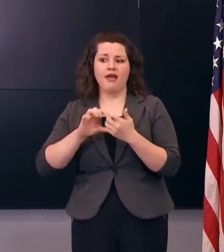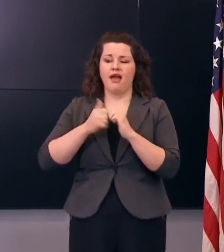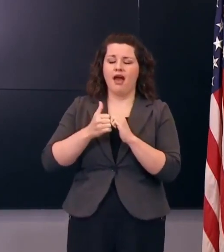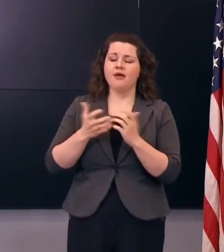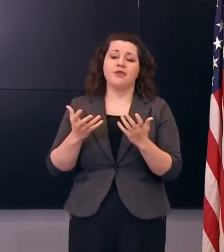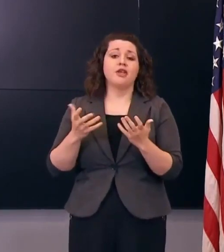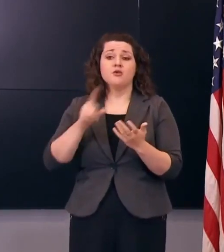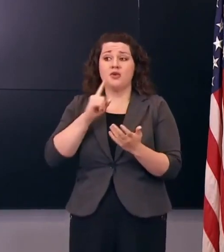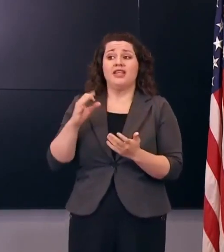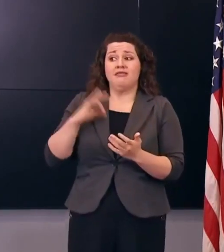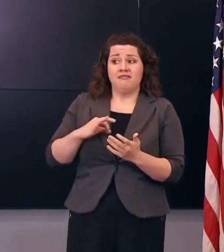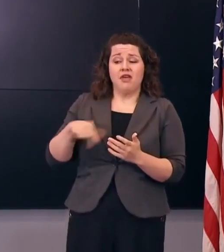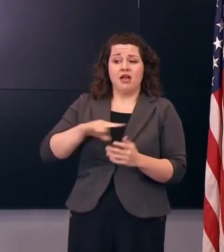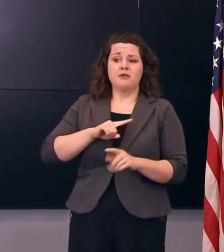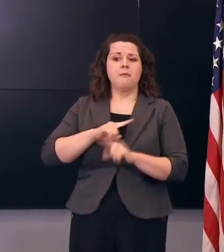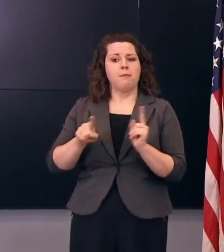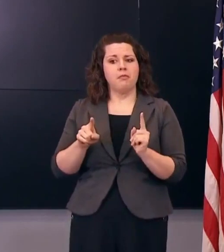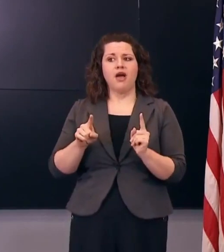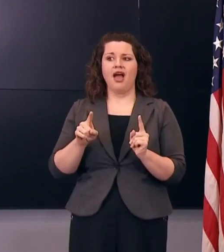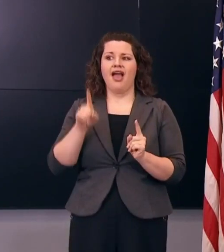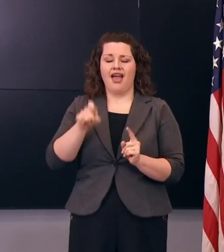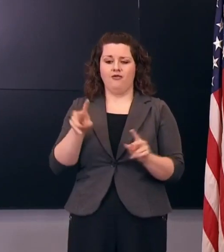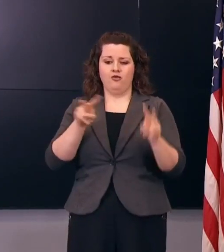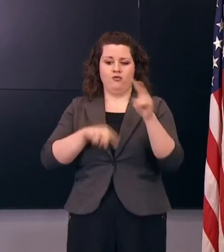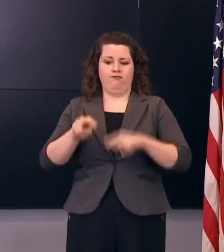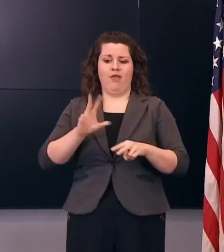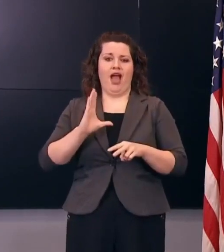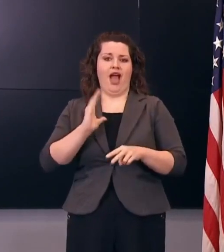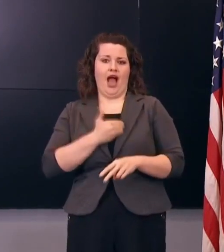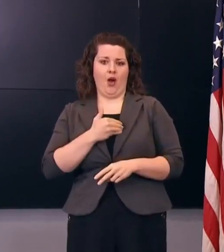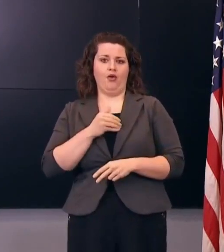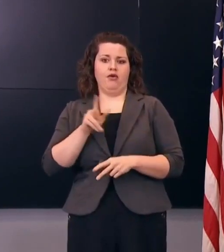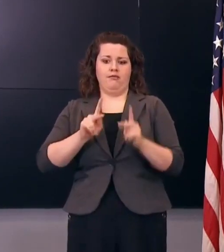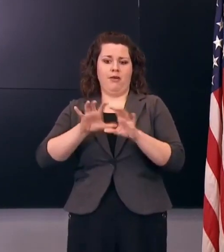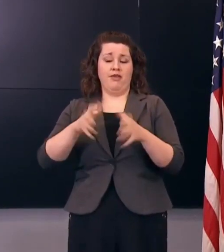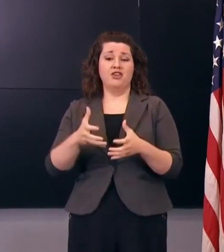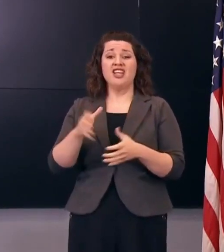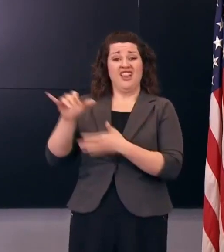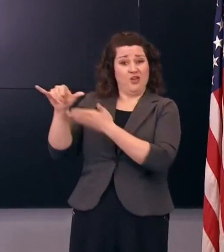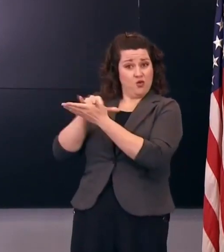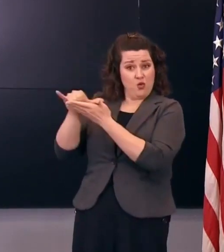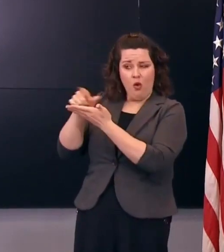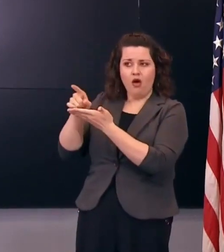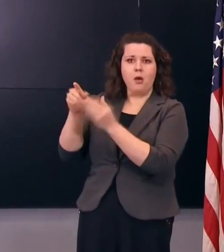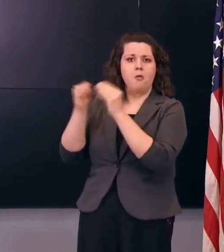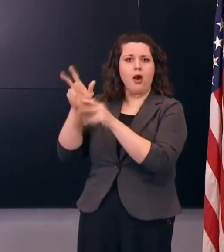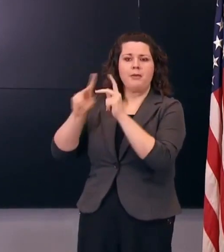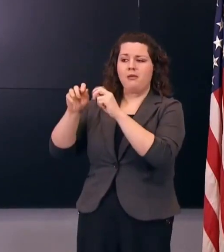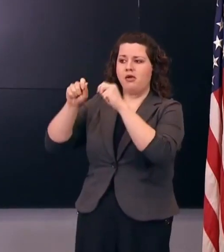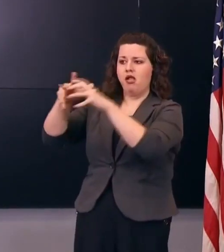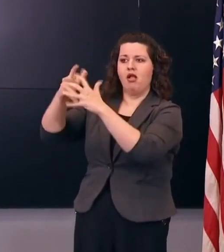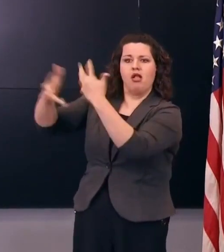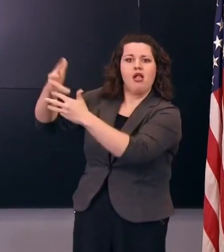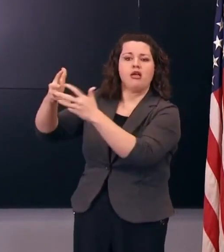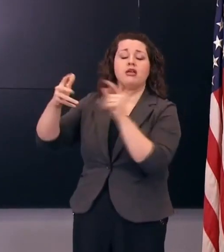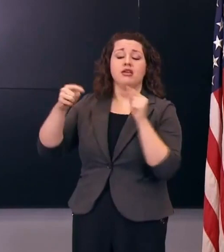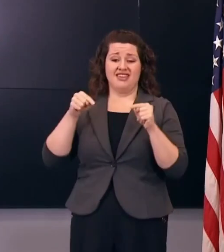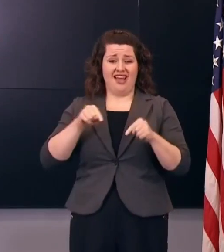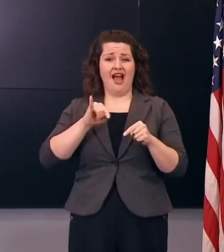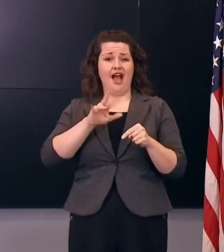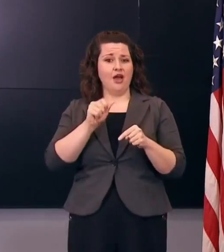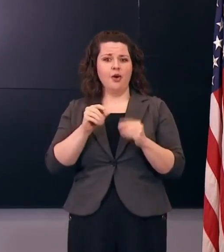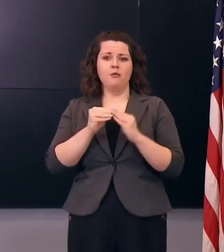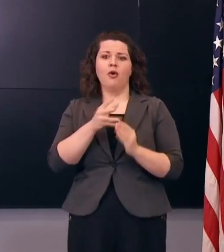is just helpful. But you have to take a look at your own population. We're not as densely populated as New York. We're more of a rural state. We have pockets of